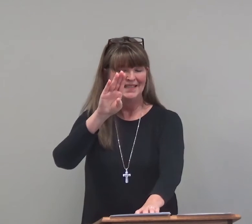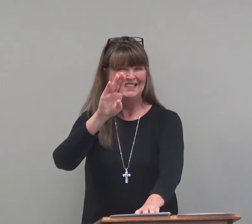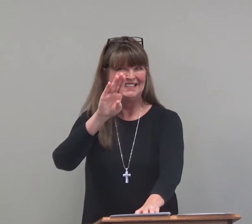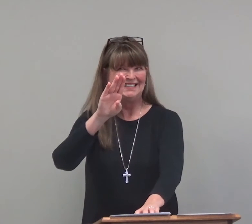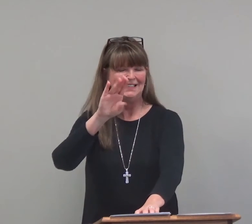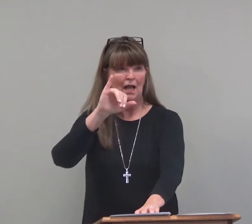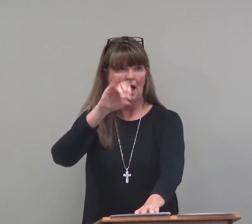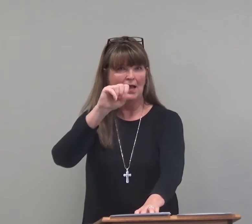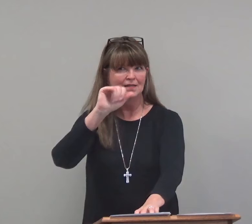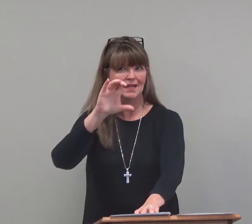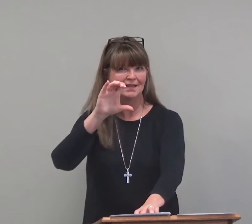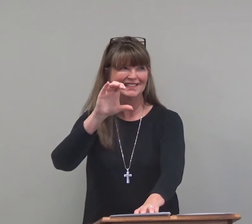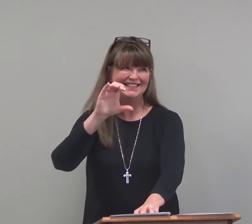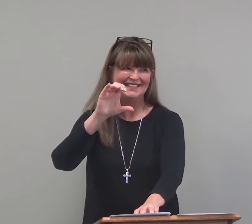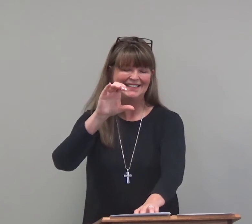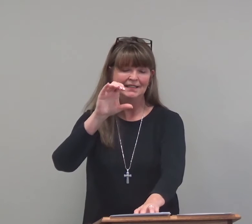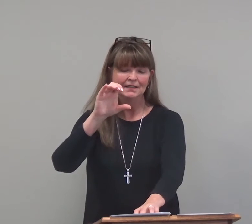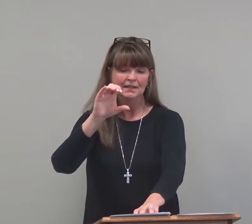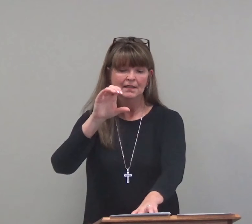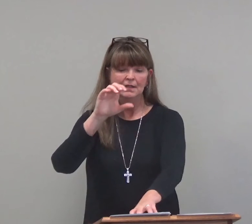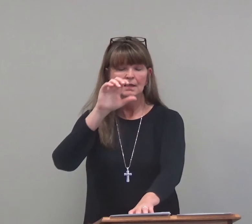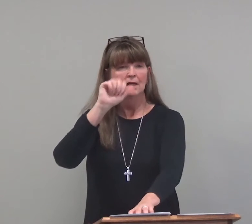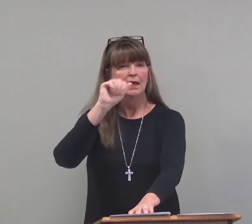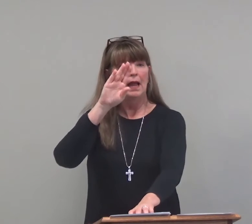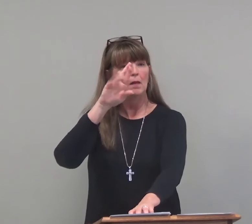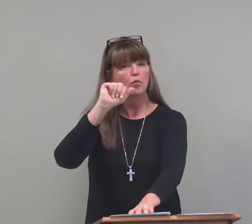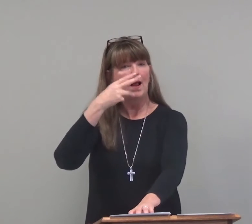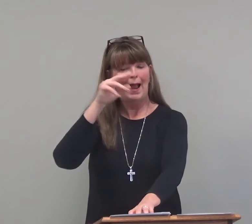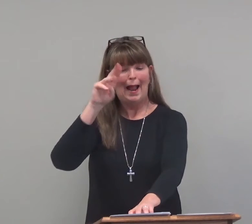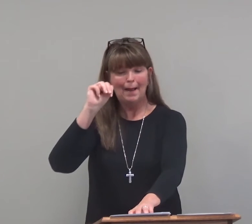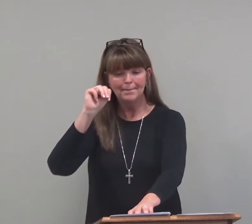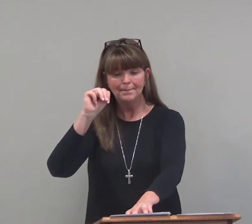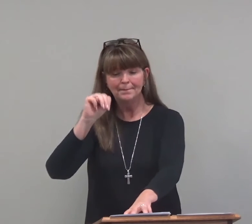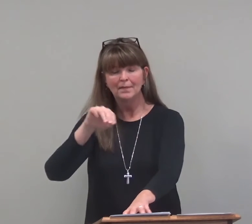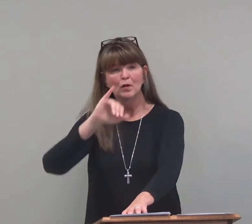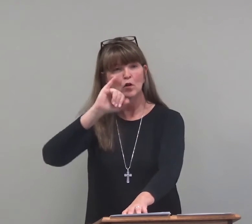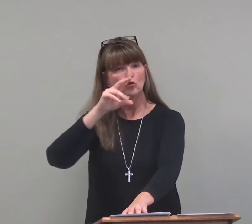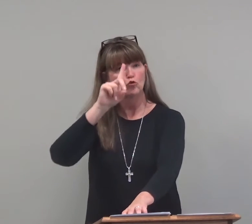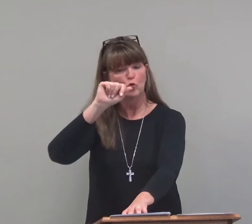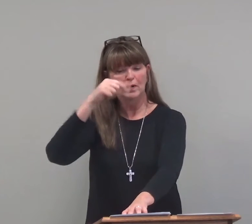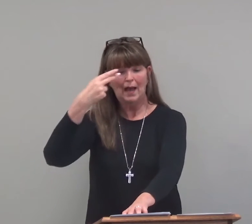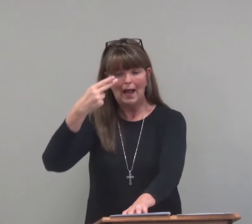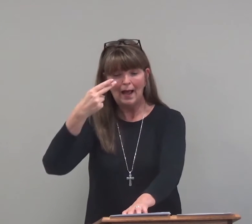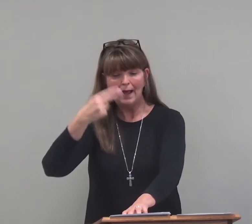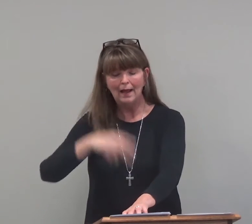Jacob, Isaac, yay, my two, Abraham,